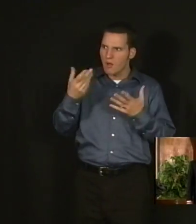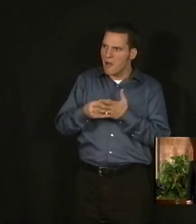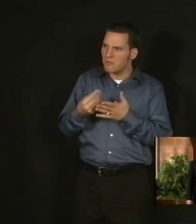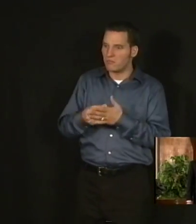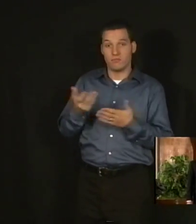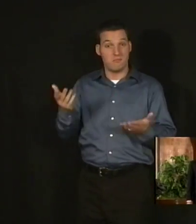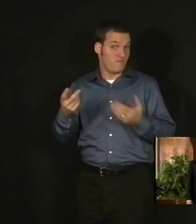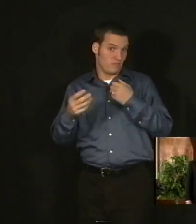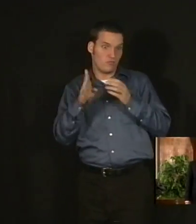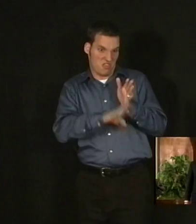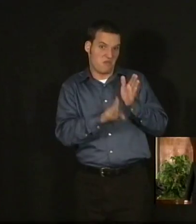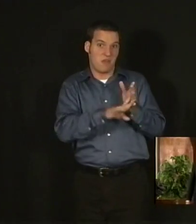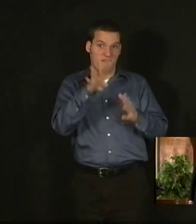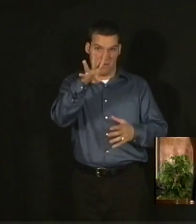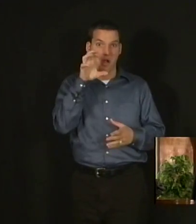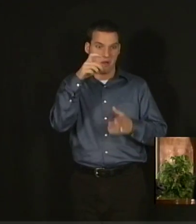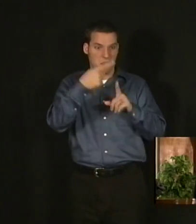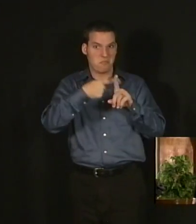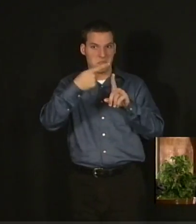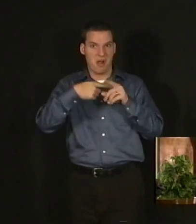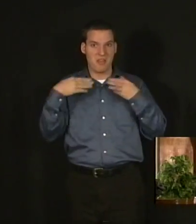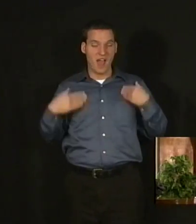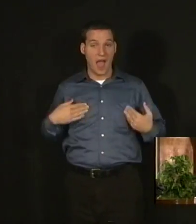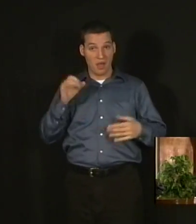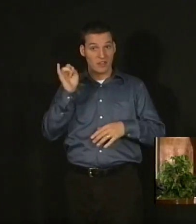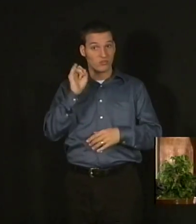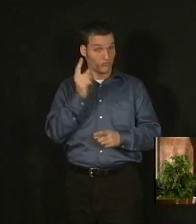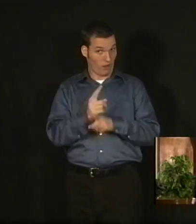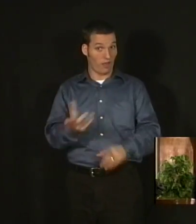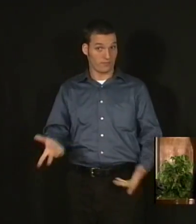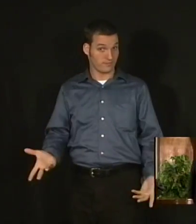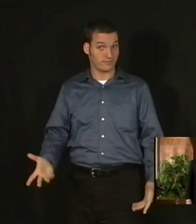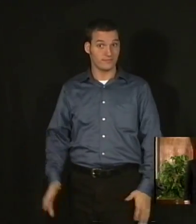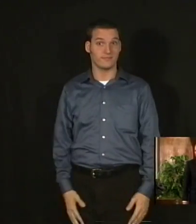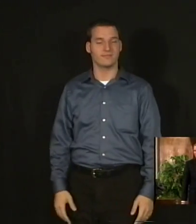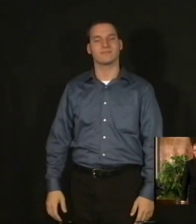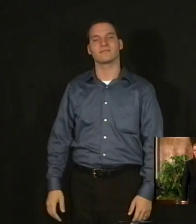of money. Cheaper than $400 a month for health insurance, isn't it?